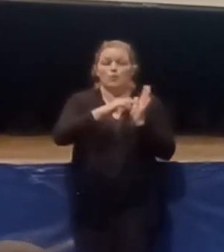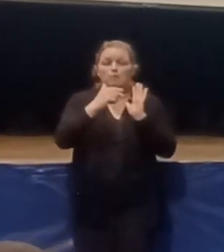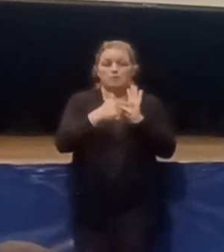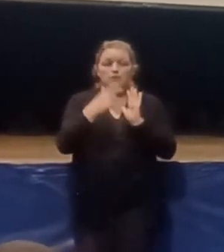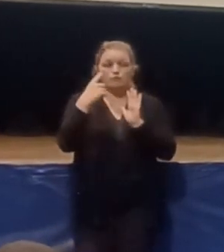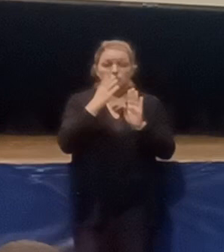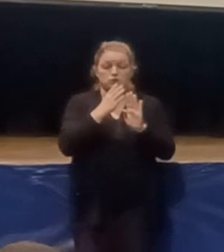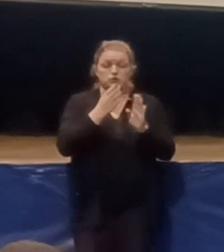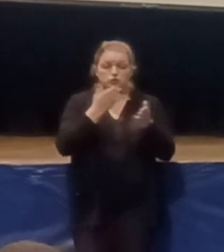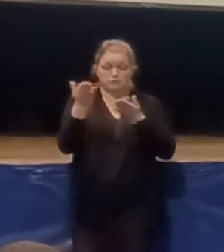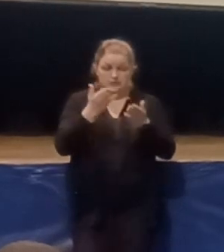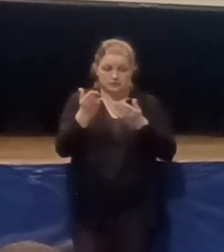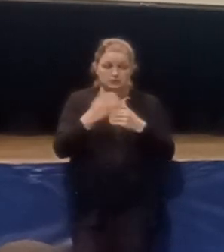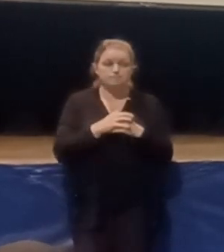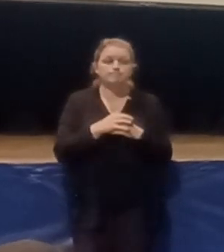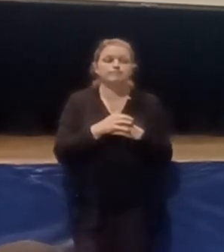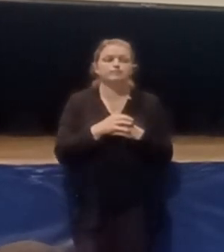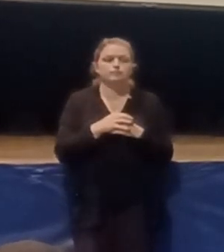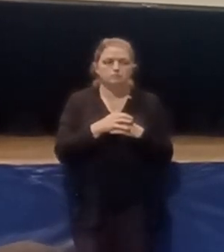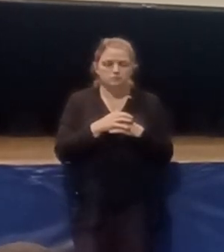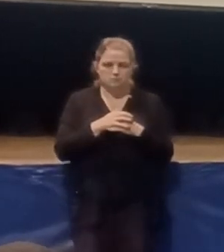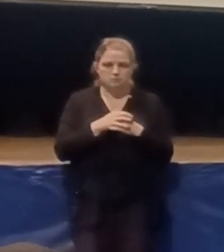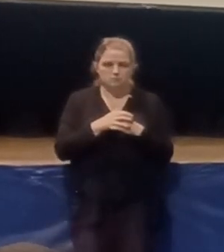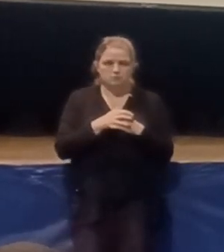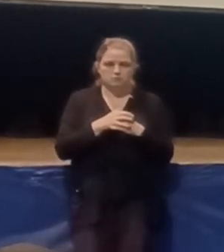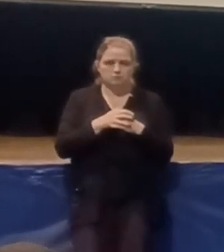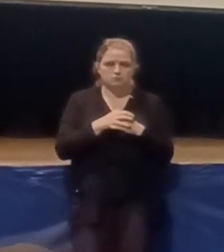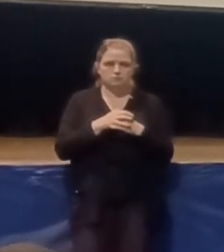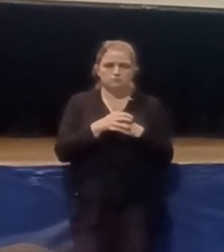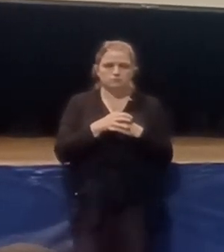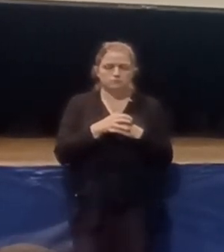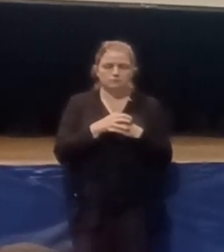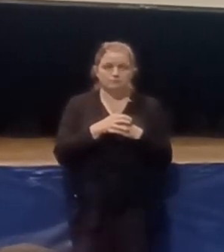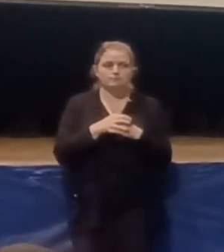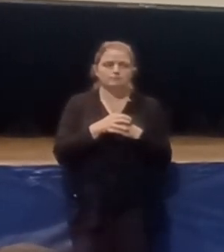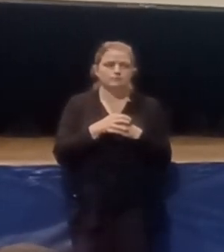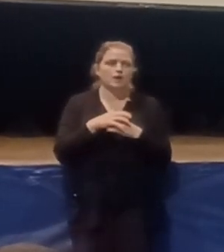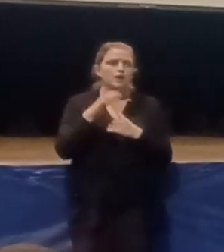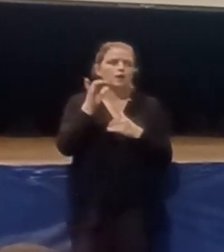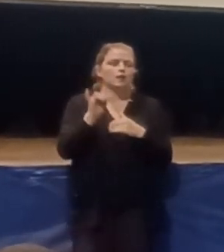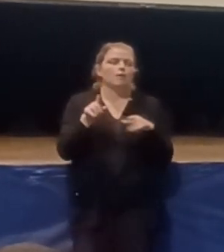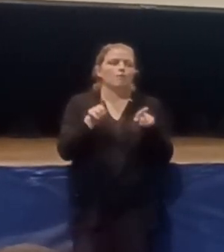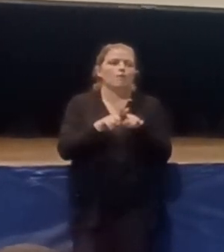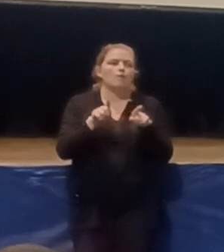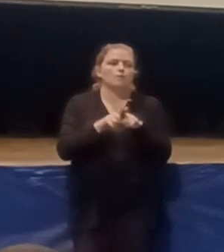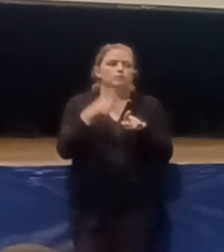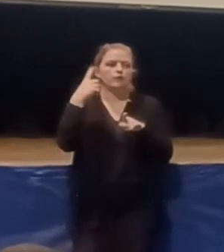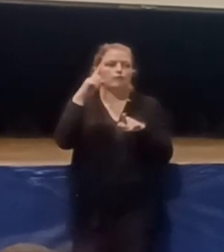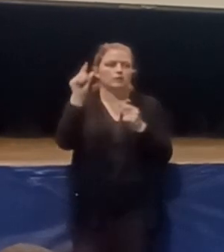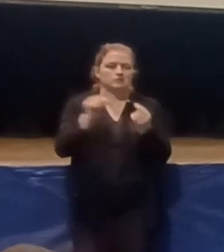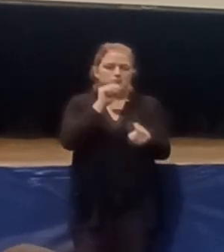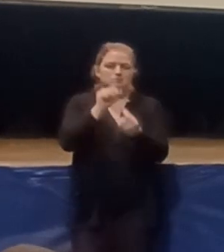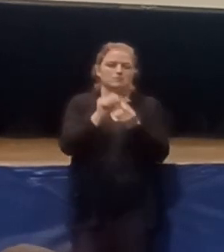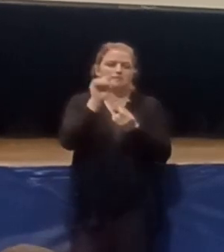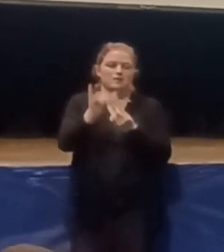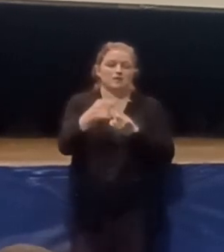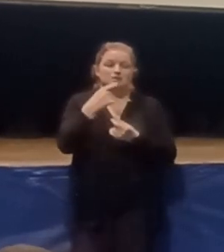service. That is what's also going to be, that has also been part of the specification,